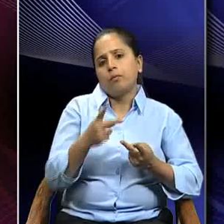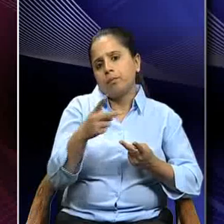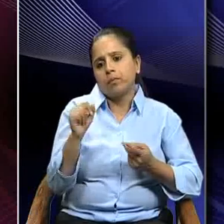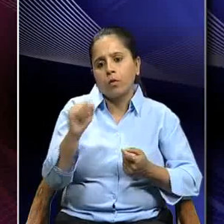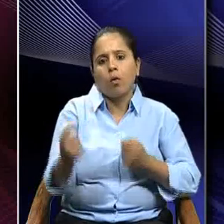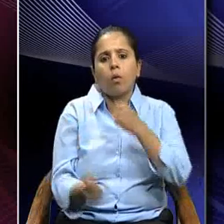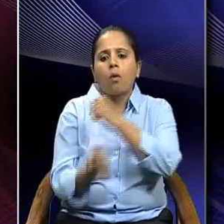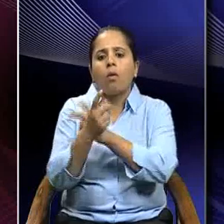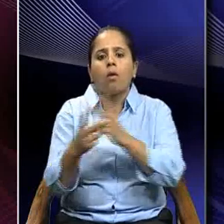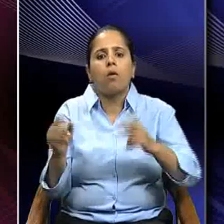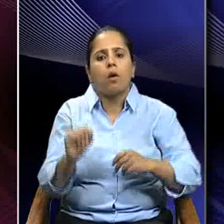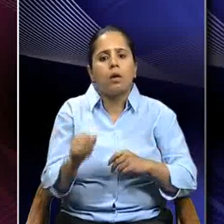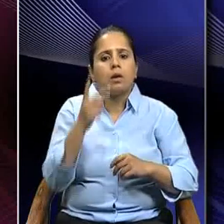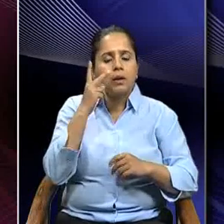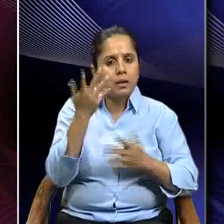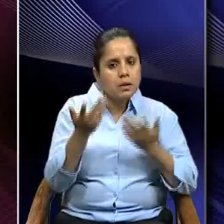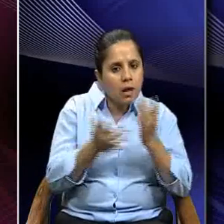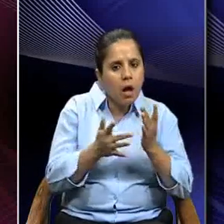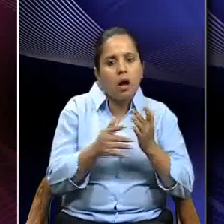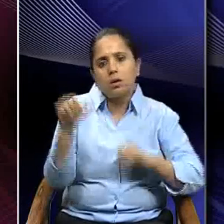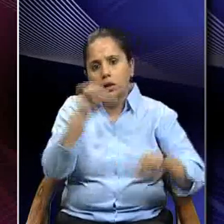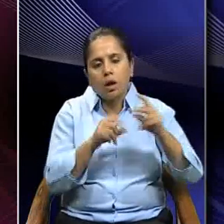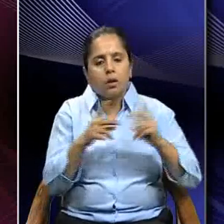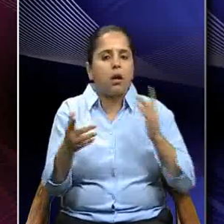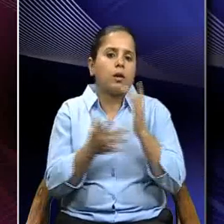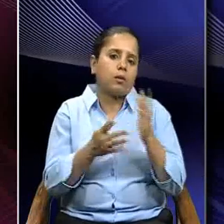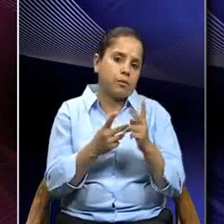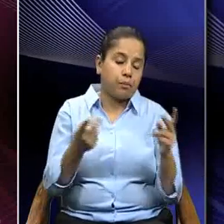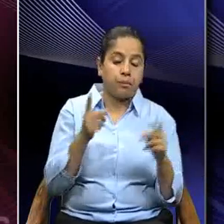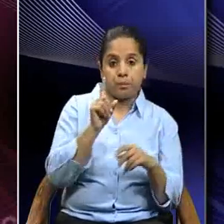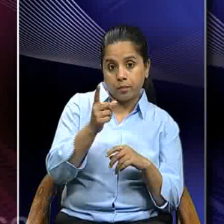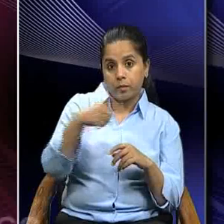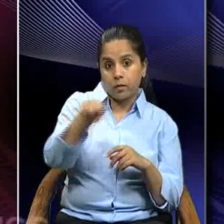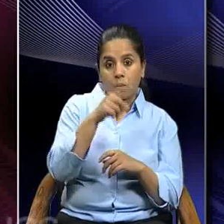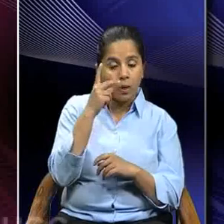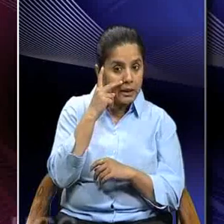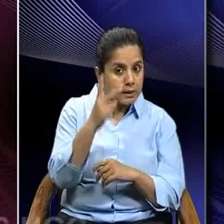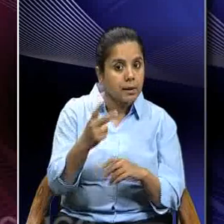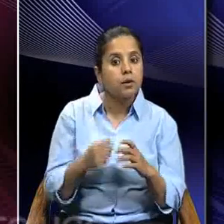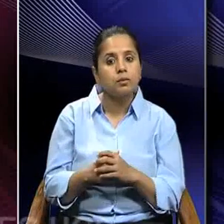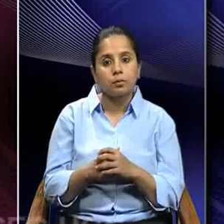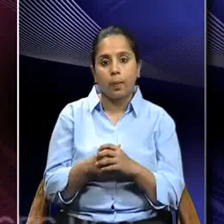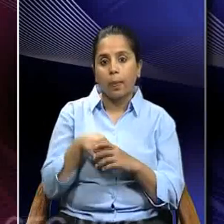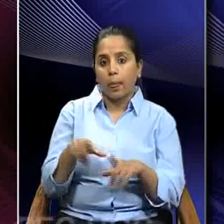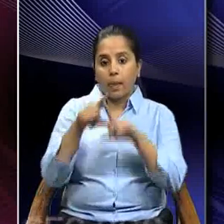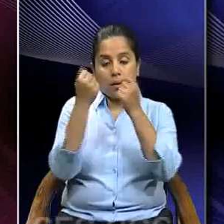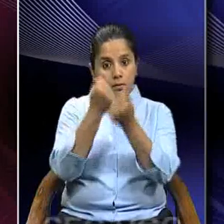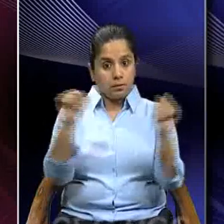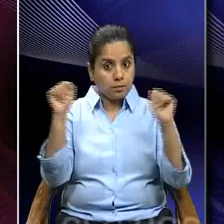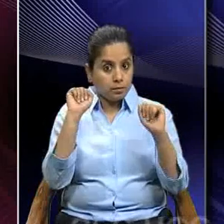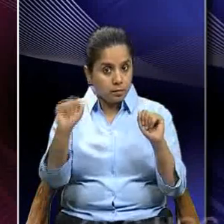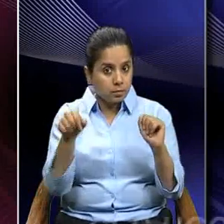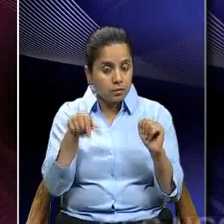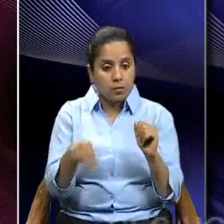avenues by the way of science and technology. Whereas if you look at the liberal attitude or aptitude